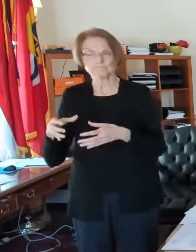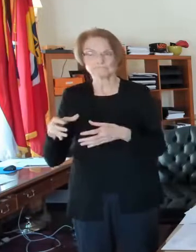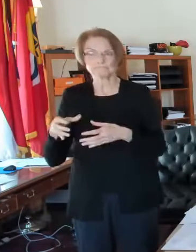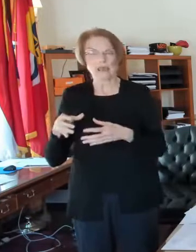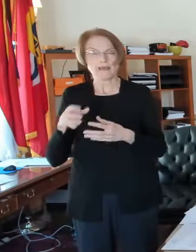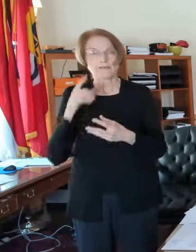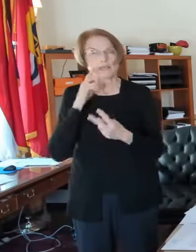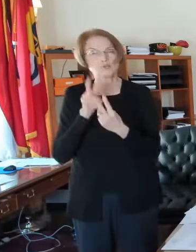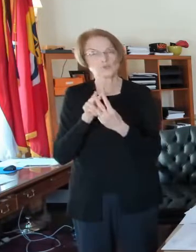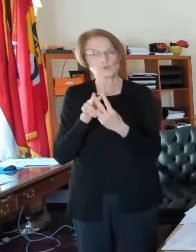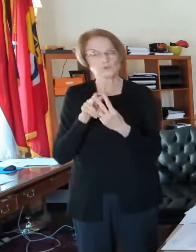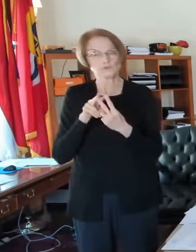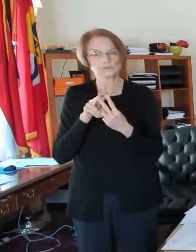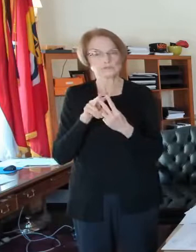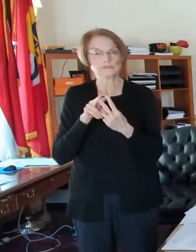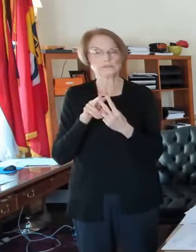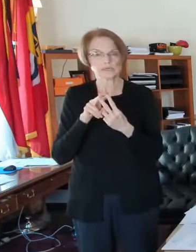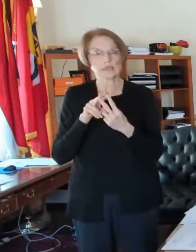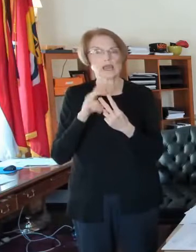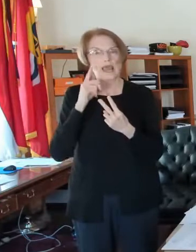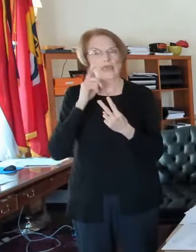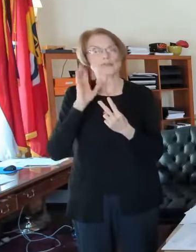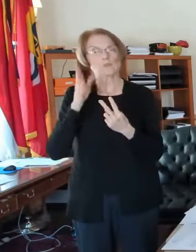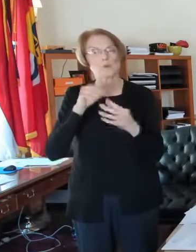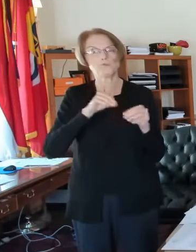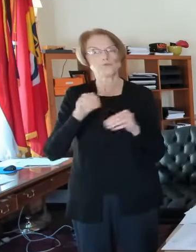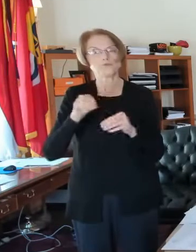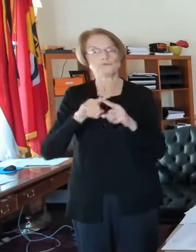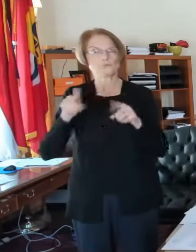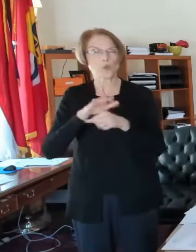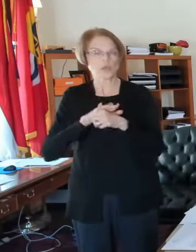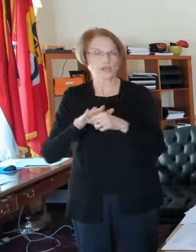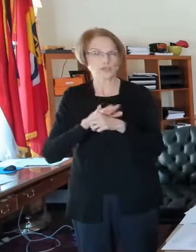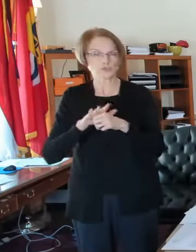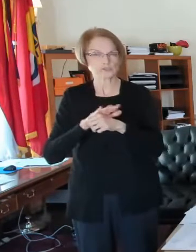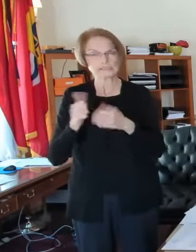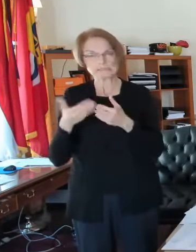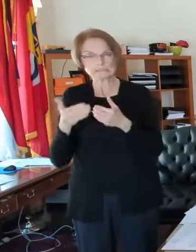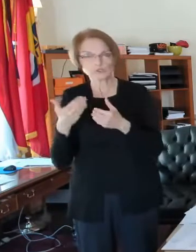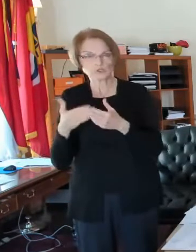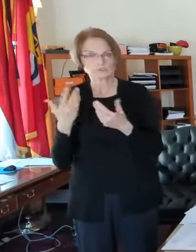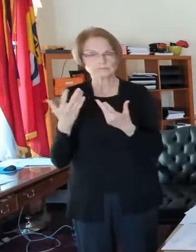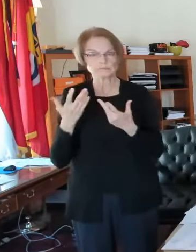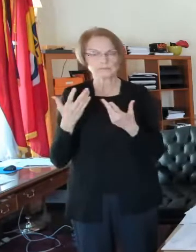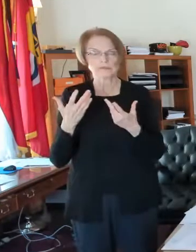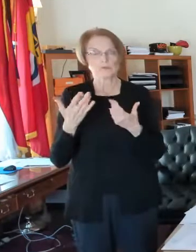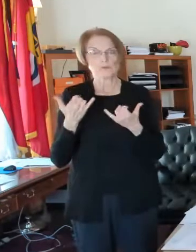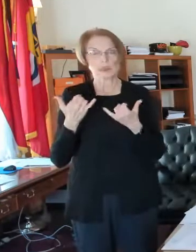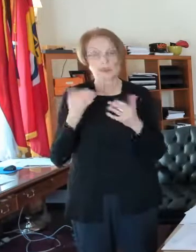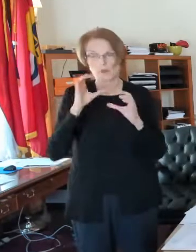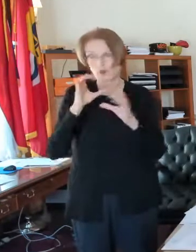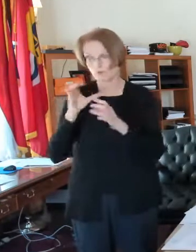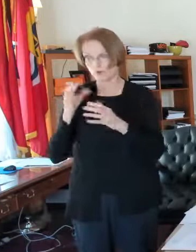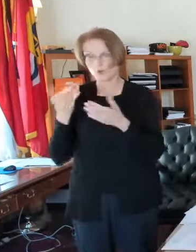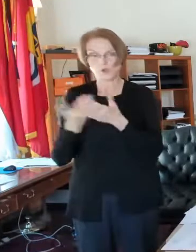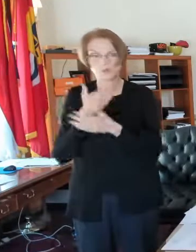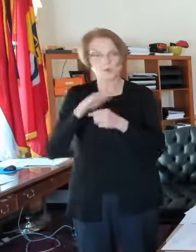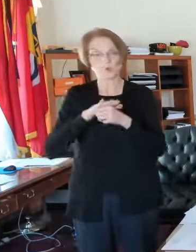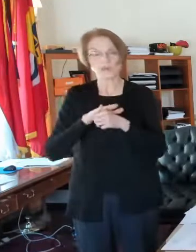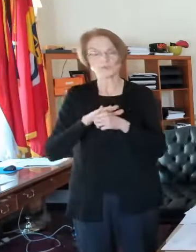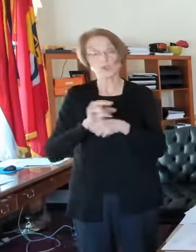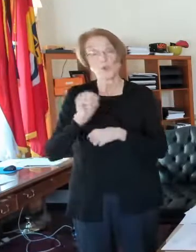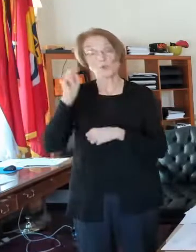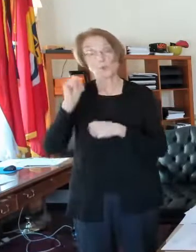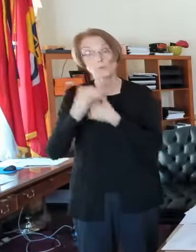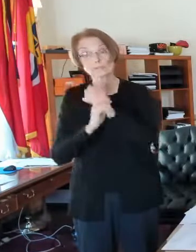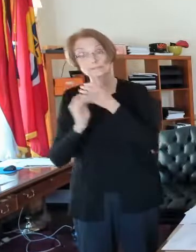the location, hopefully a little better for most people. We are nailing down right now a location that is in North City and a